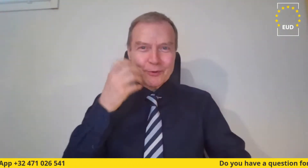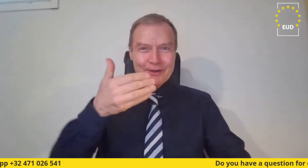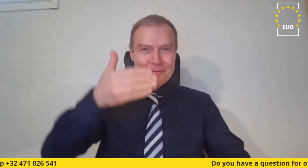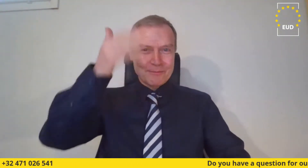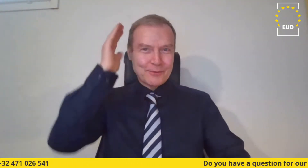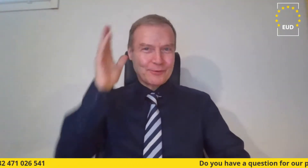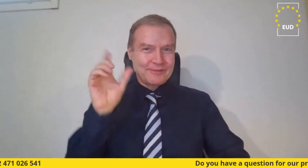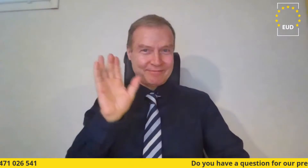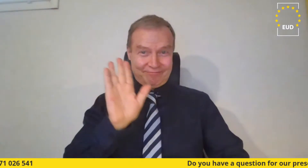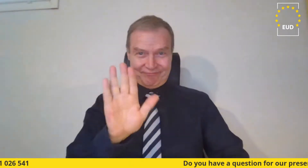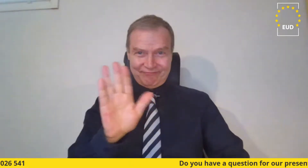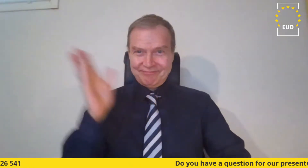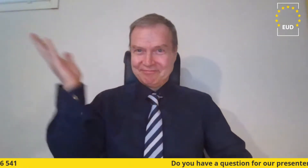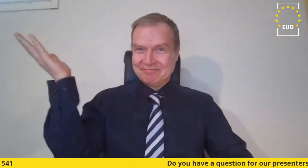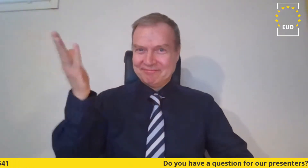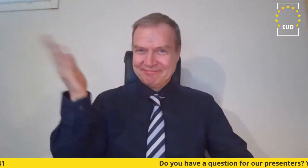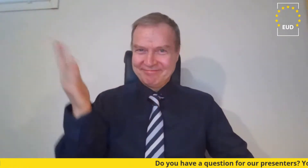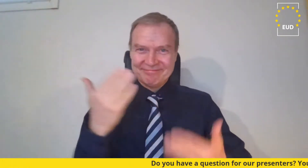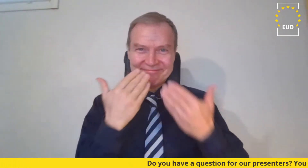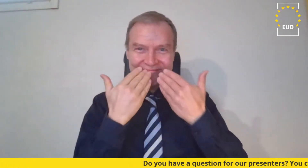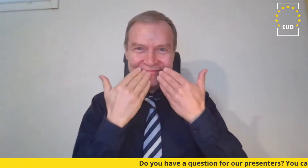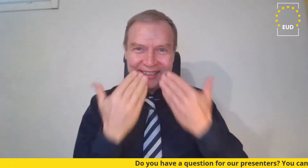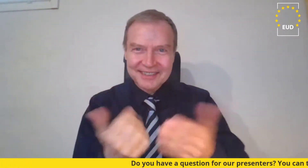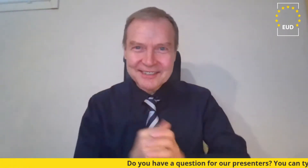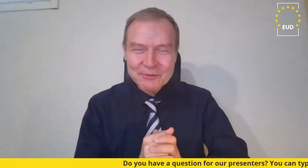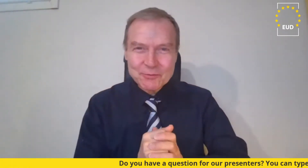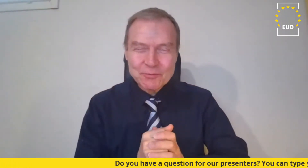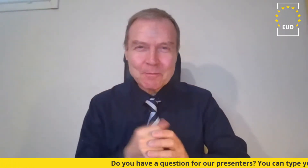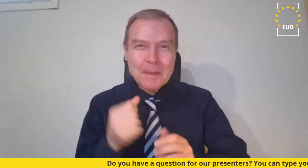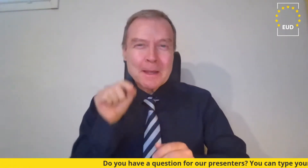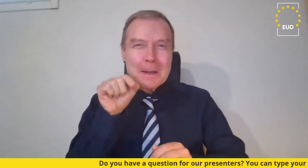Great. Thank you, Bojan, for your presentation. Thank you.